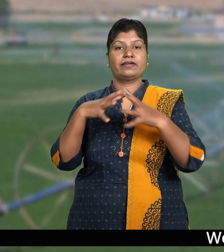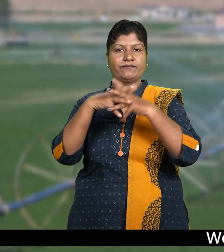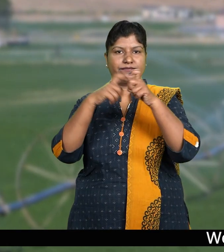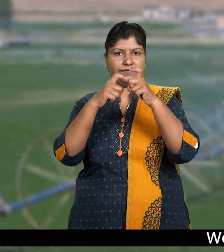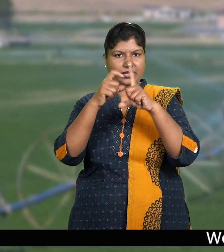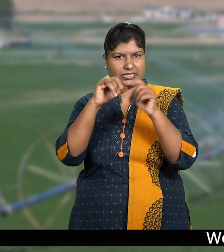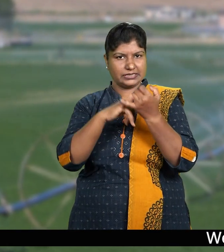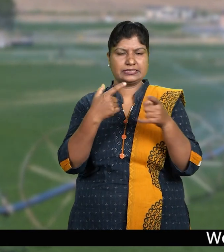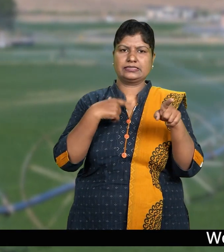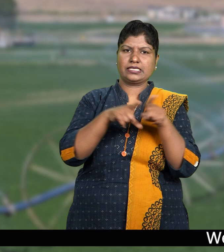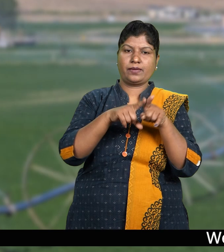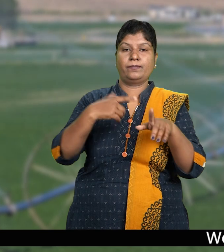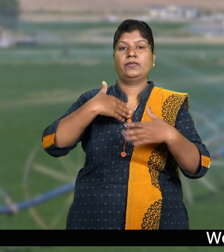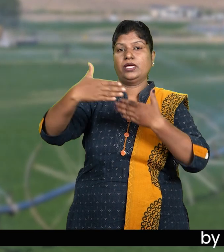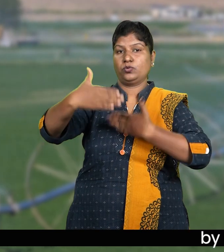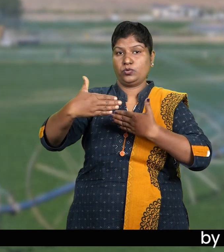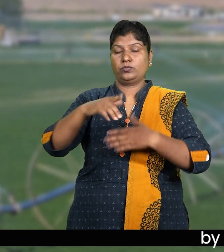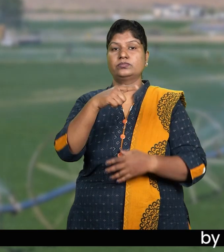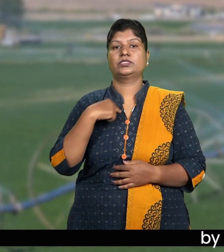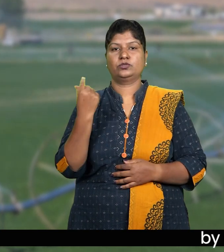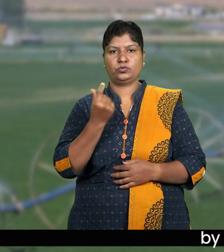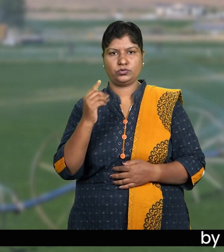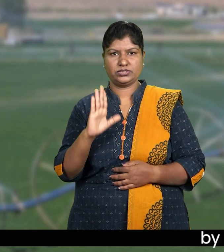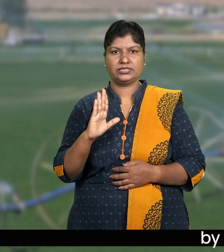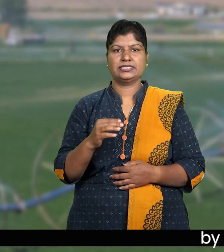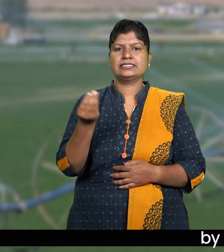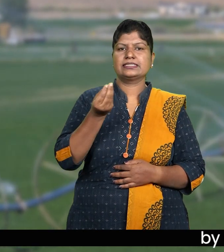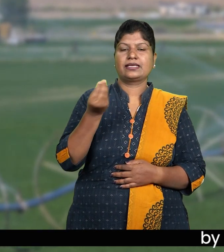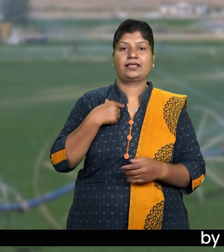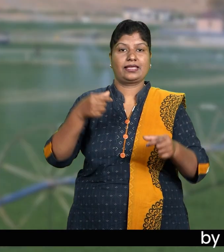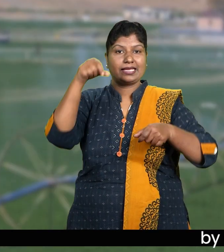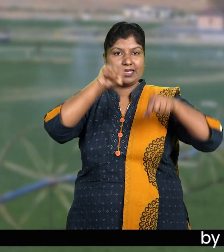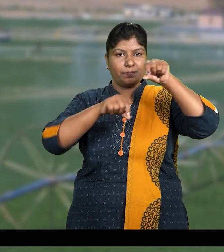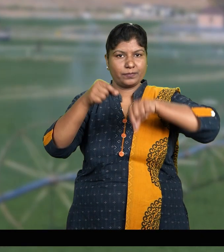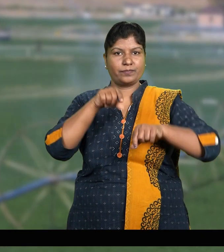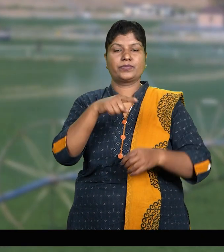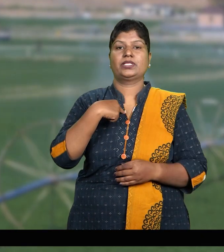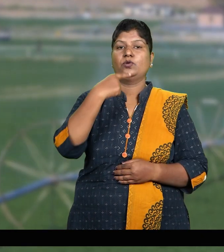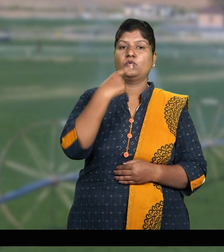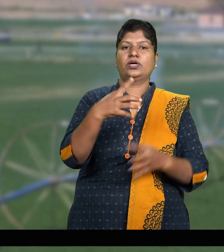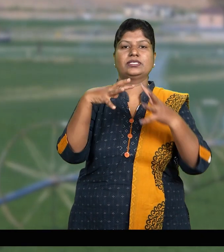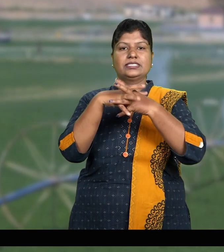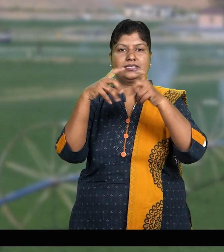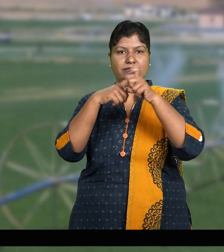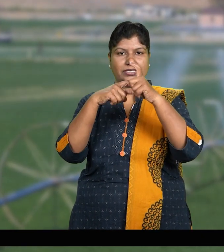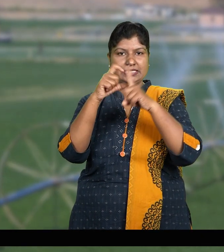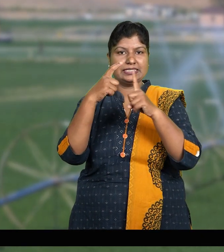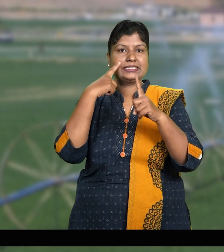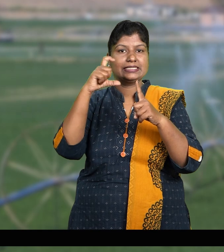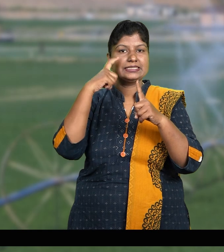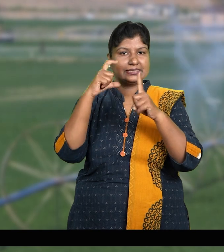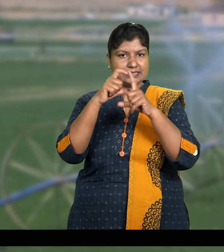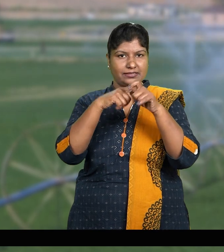Weeds are also controlled by using certain chemicals called weedicides